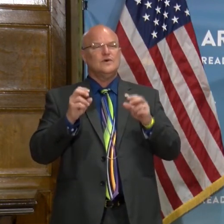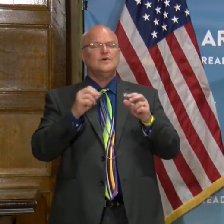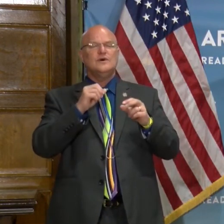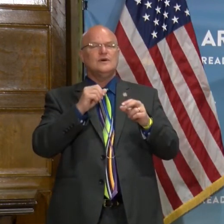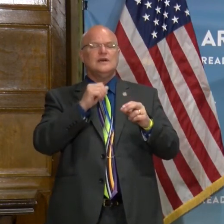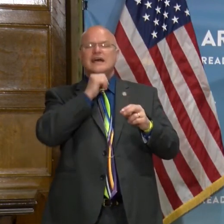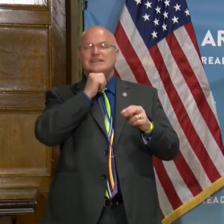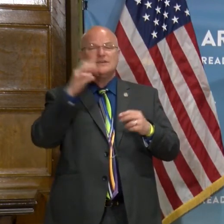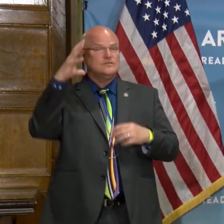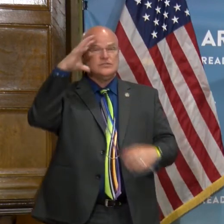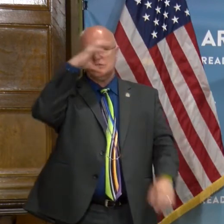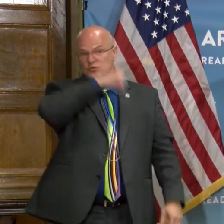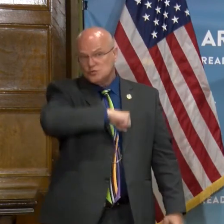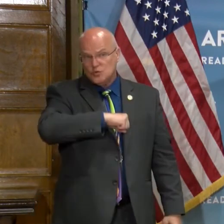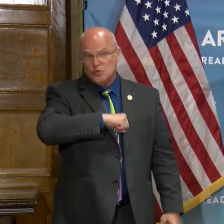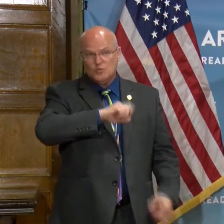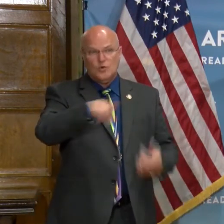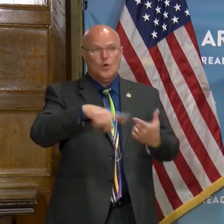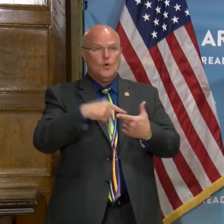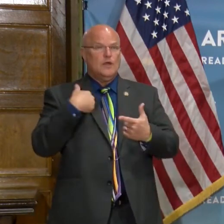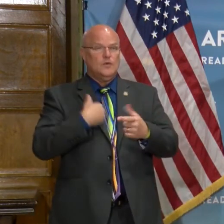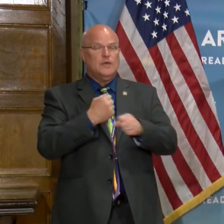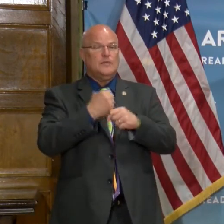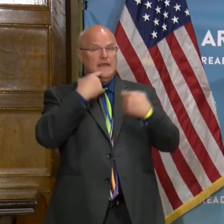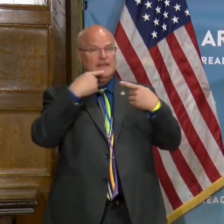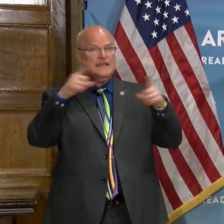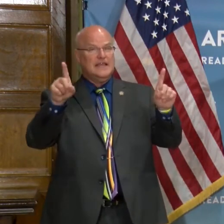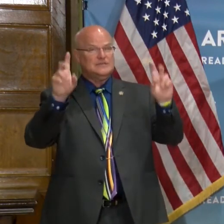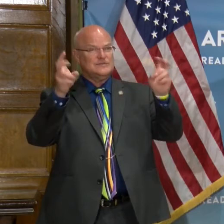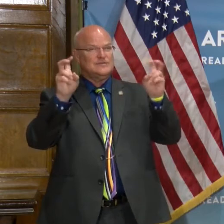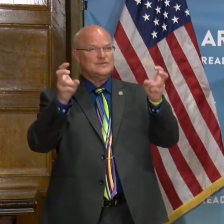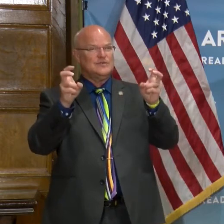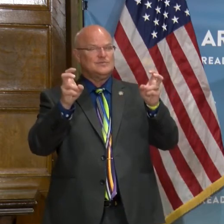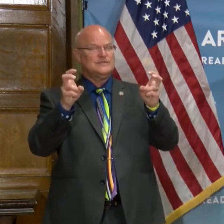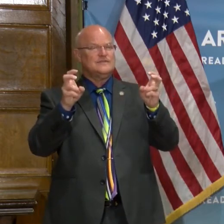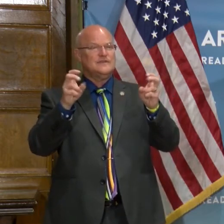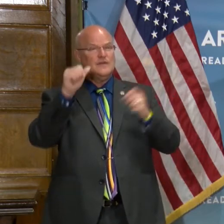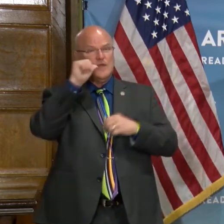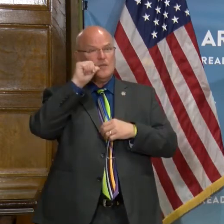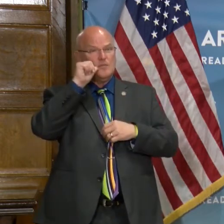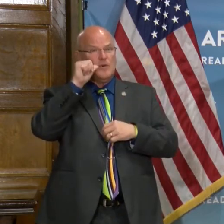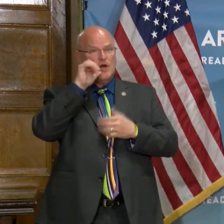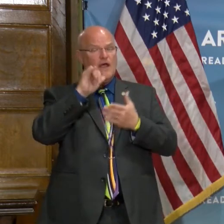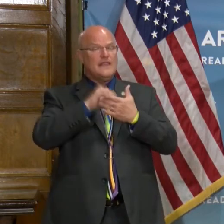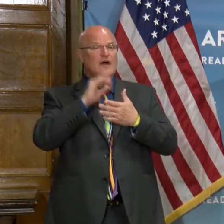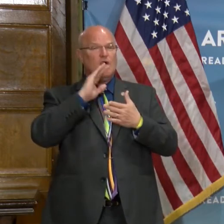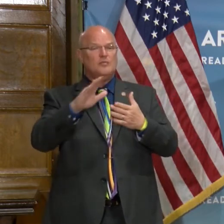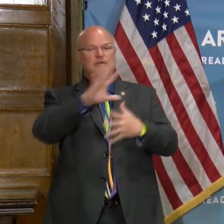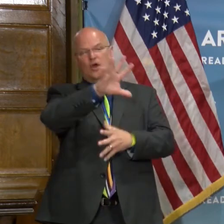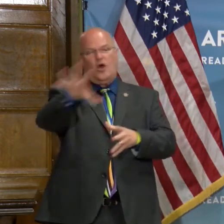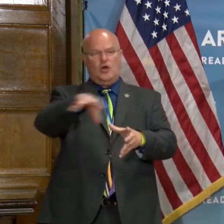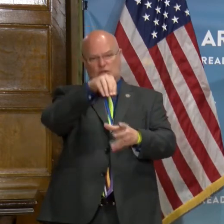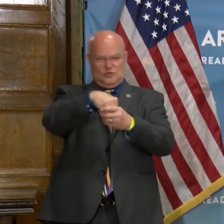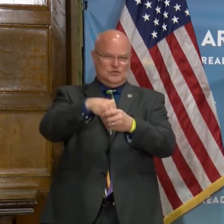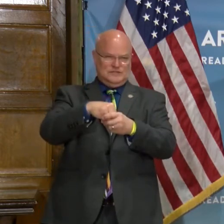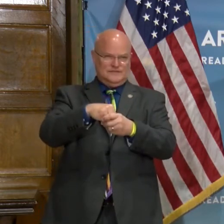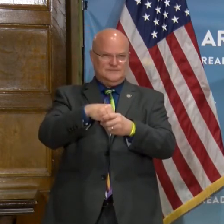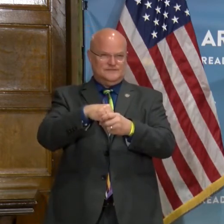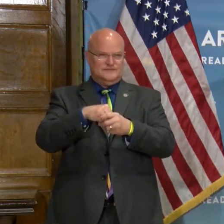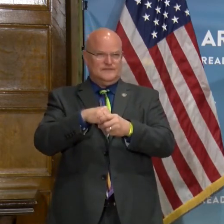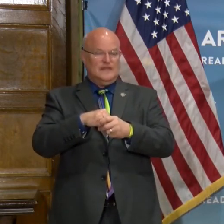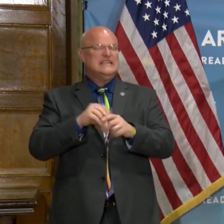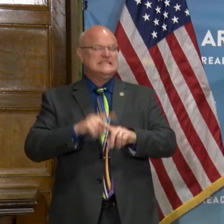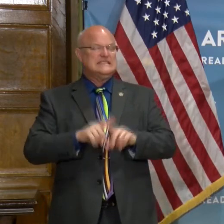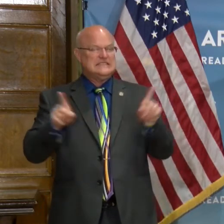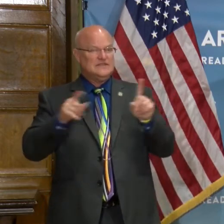don't assume that when we make the announcement in terms of bars that that's going to be all-inclusive. It is